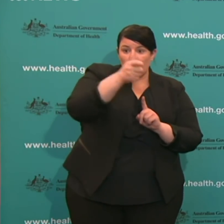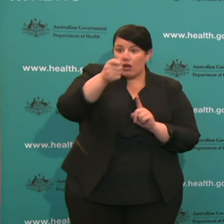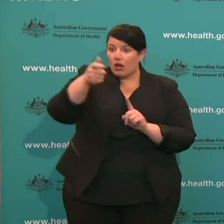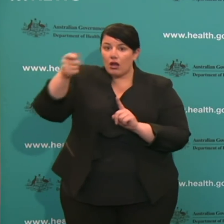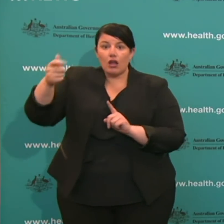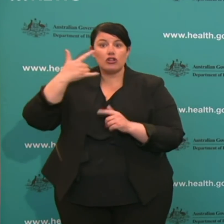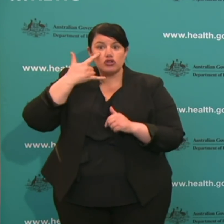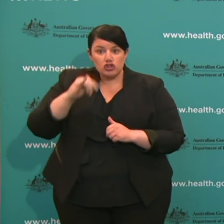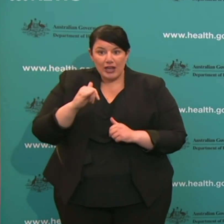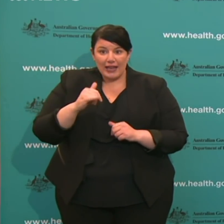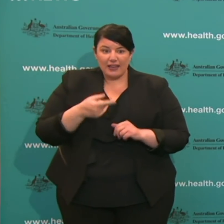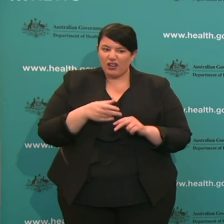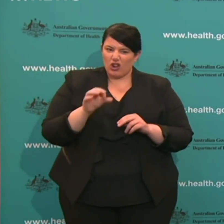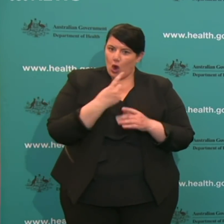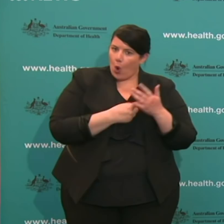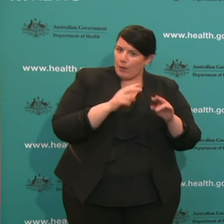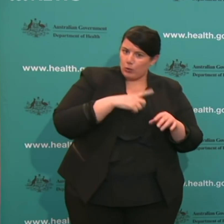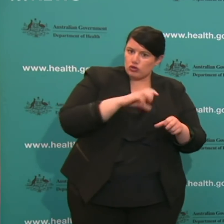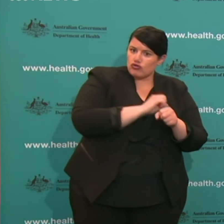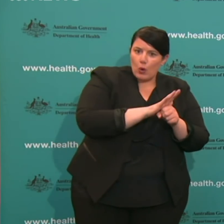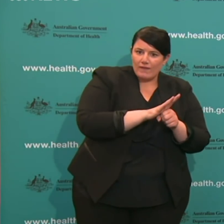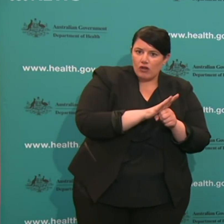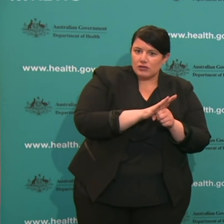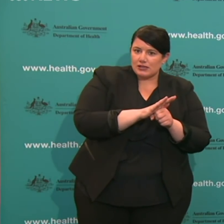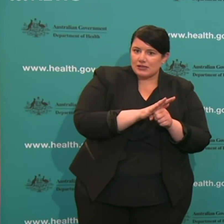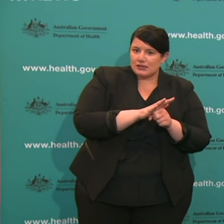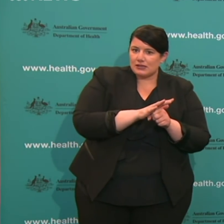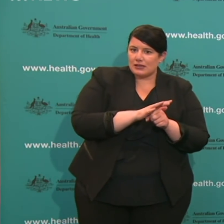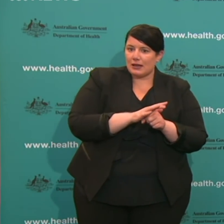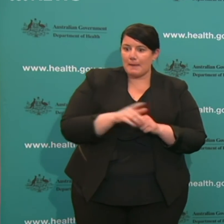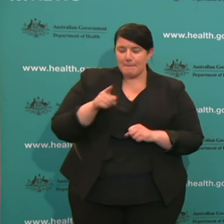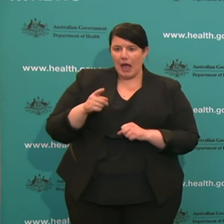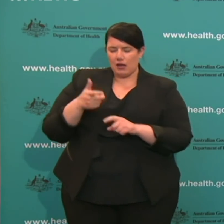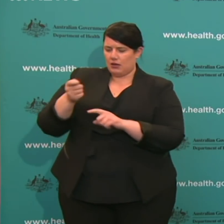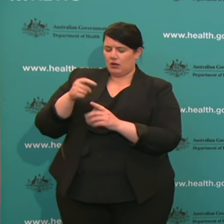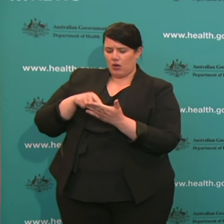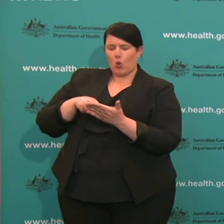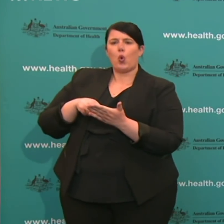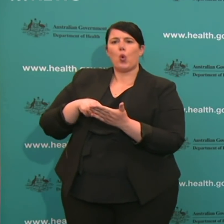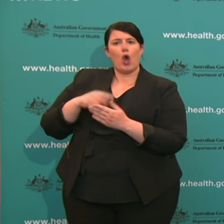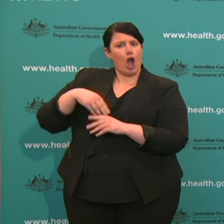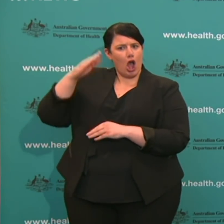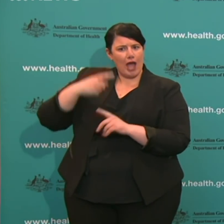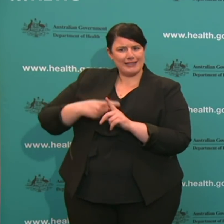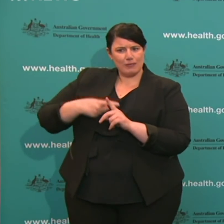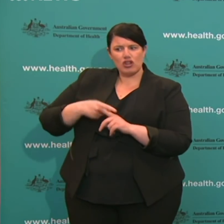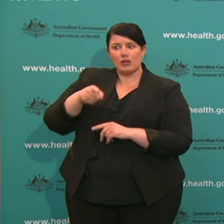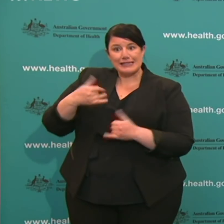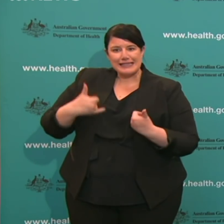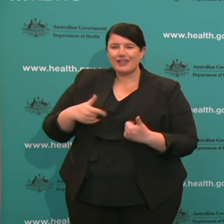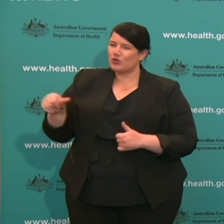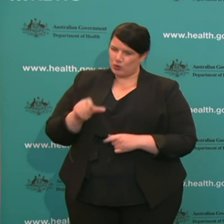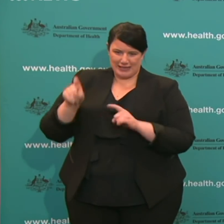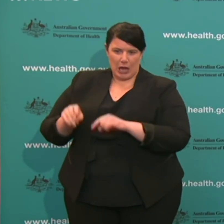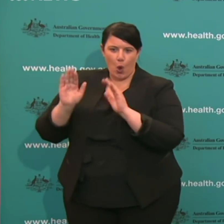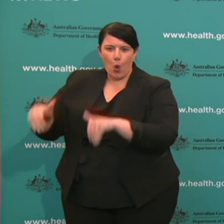whether you're diagnosing COVID-19, is that it is a very visible reminder of the issue at hand, a very